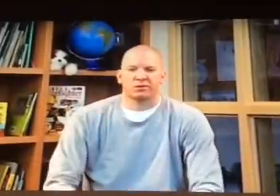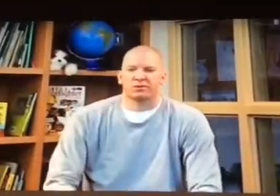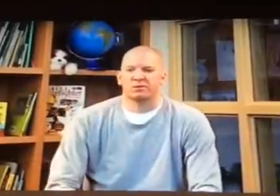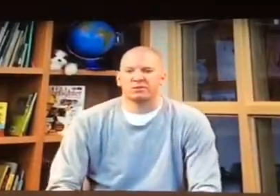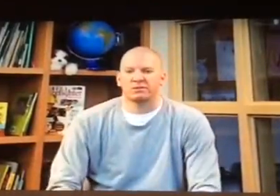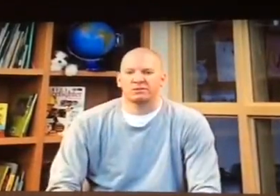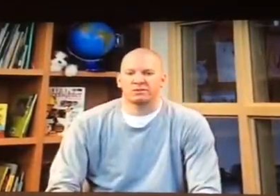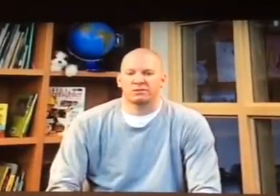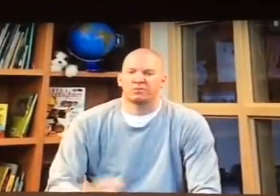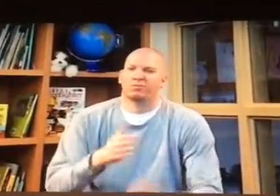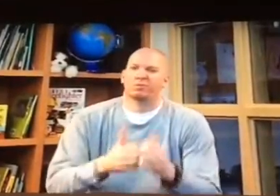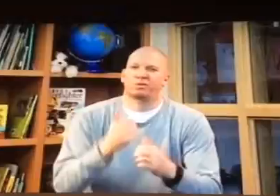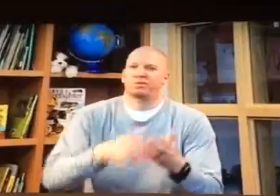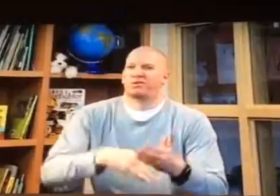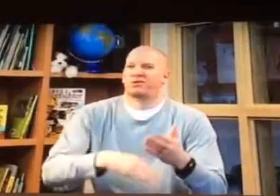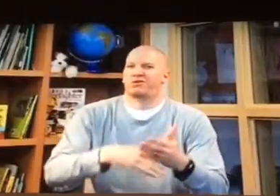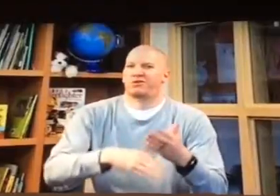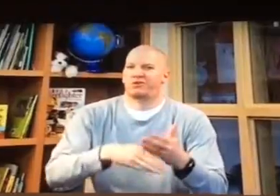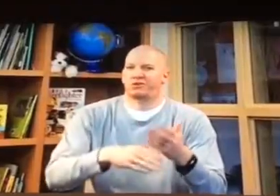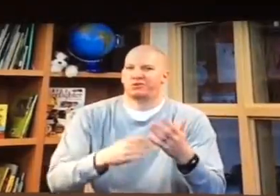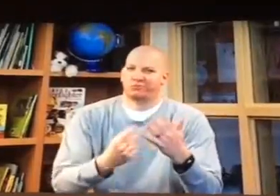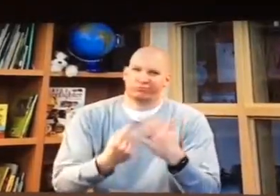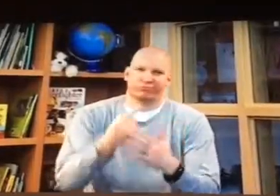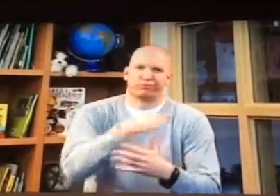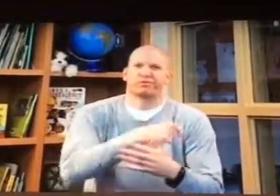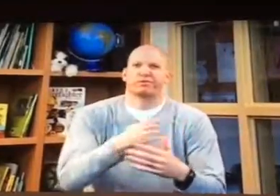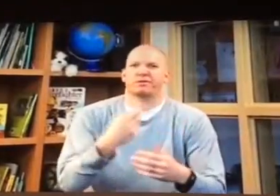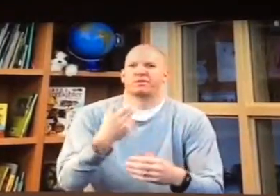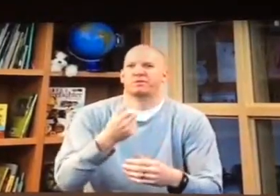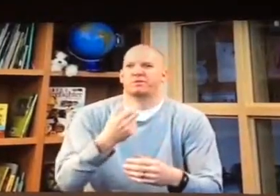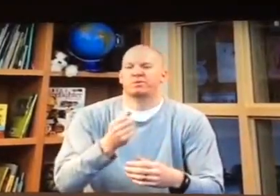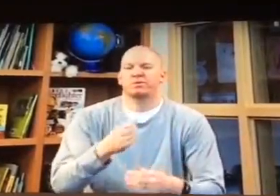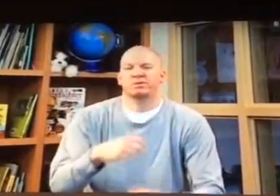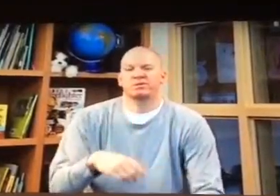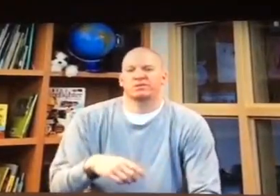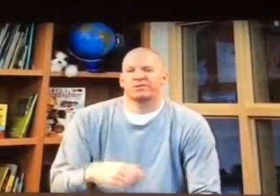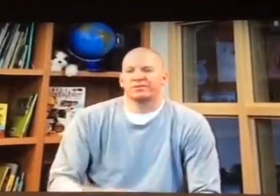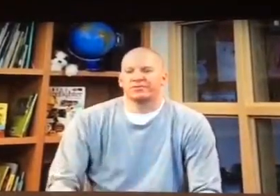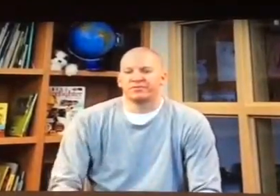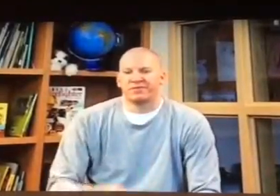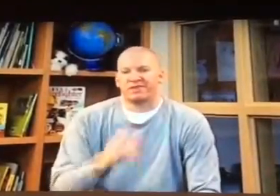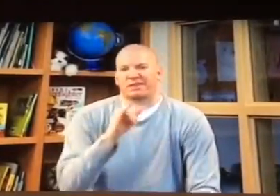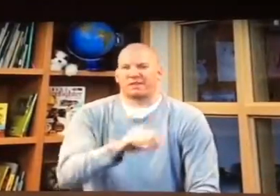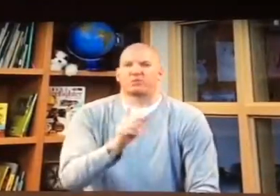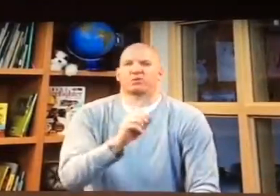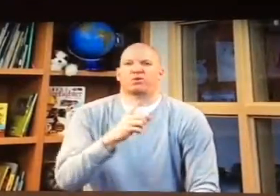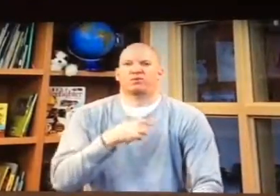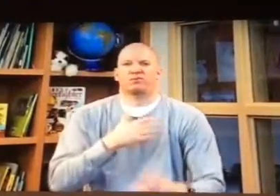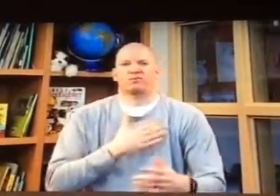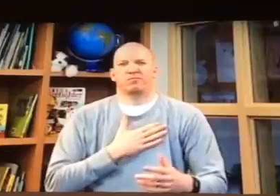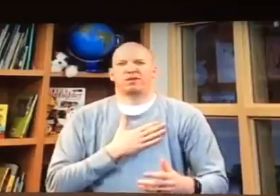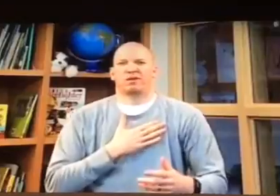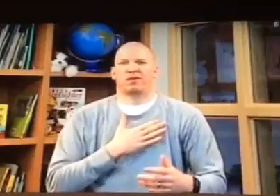soccer, football, basketball, most of all soccer. That's what I loved to do in high school. And that